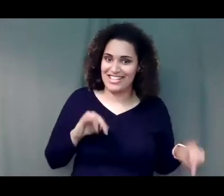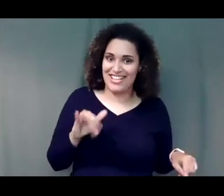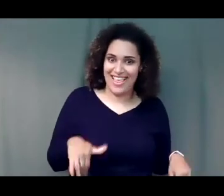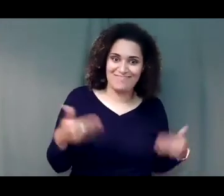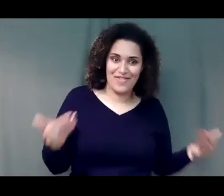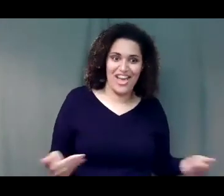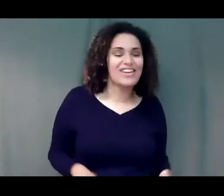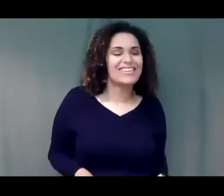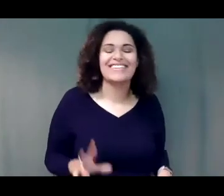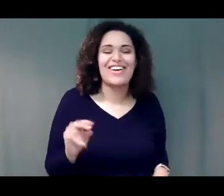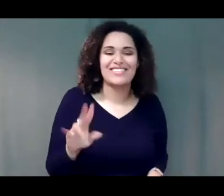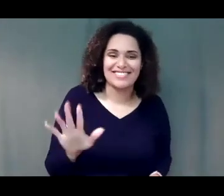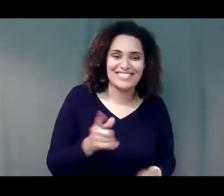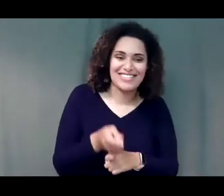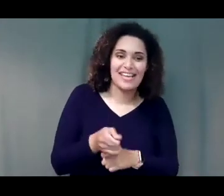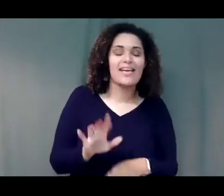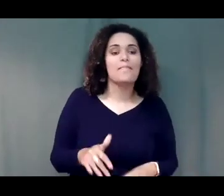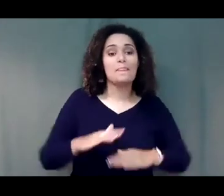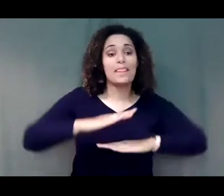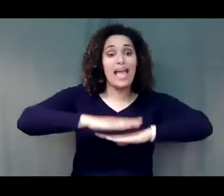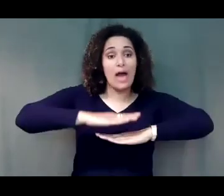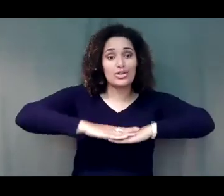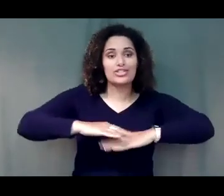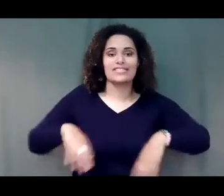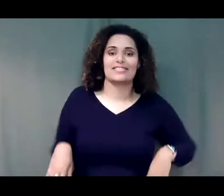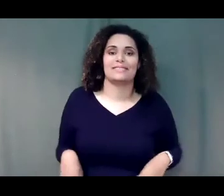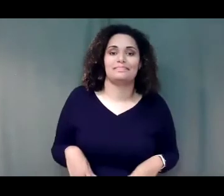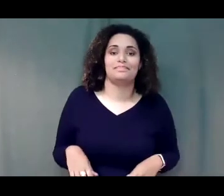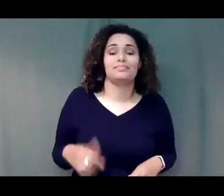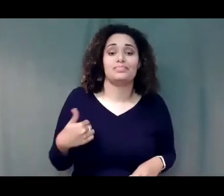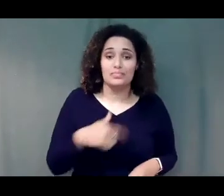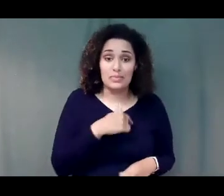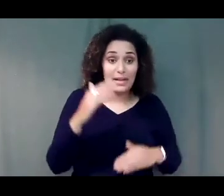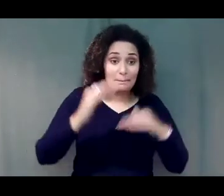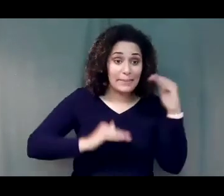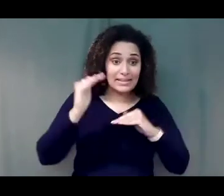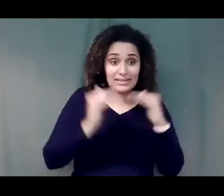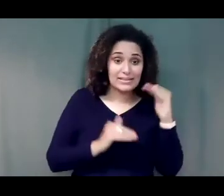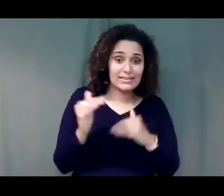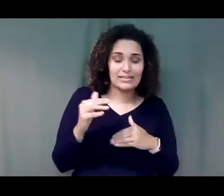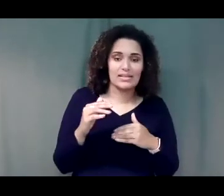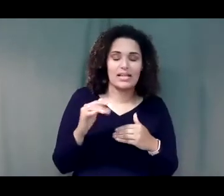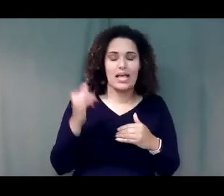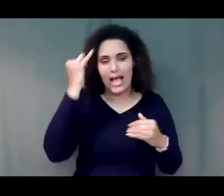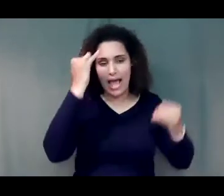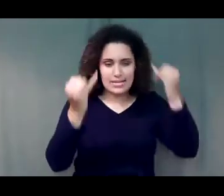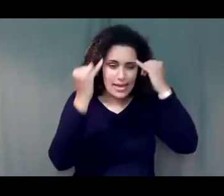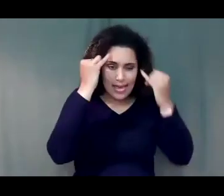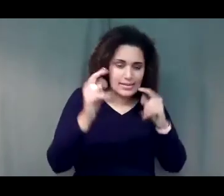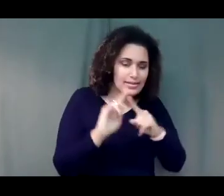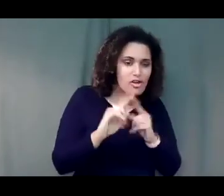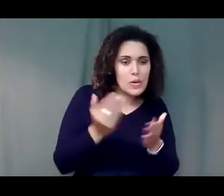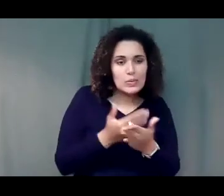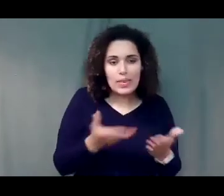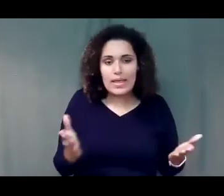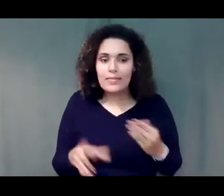on. No. So the counters, so when we were building this building, I think Ed mentioned, we kept getting ideas and new things we could